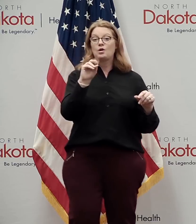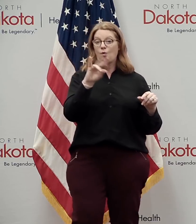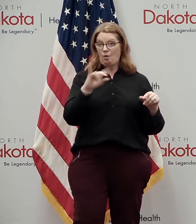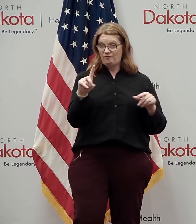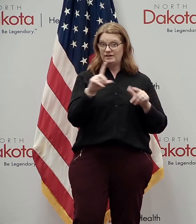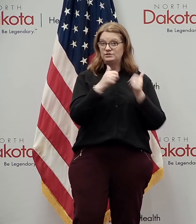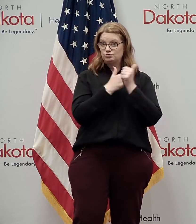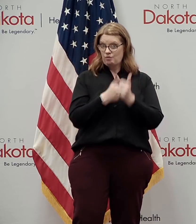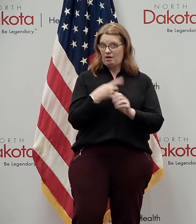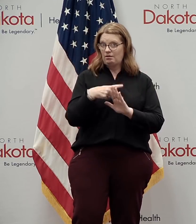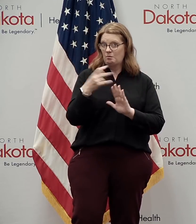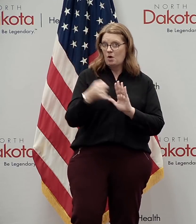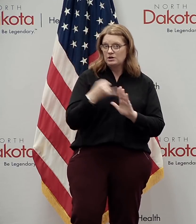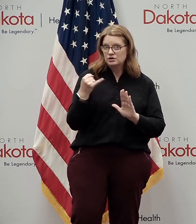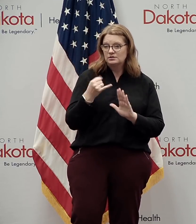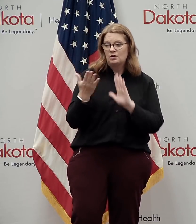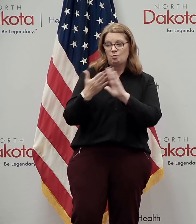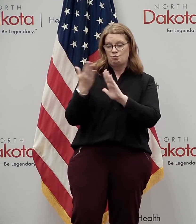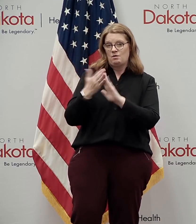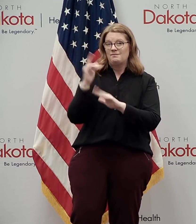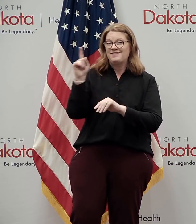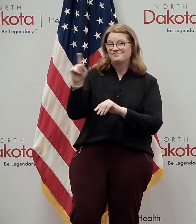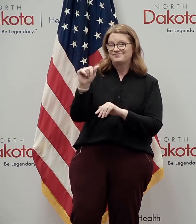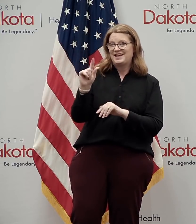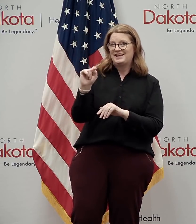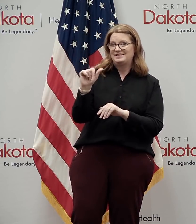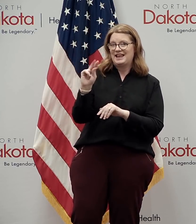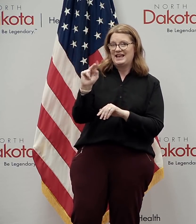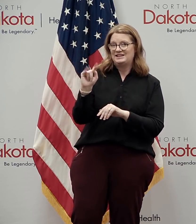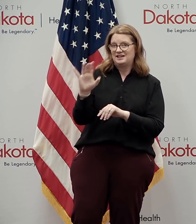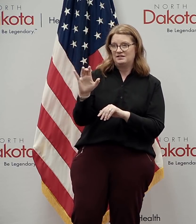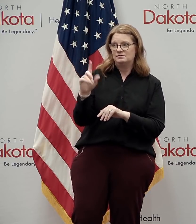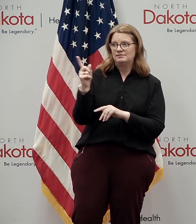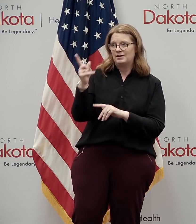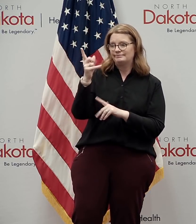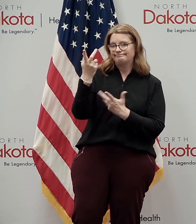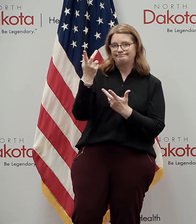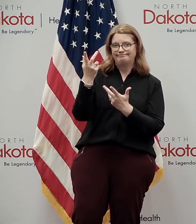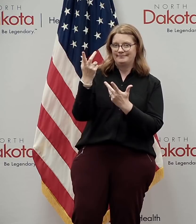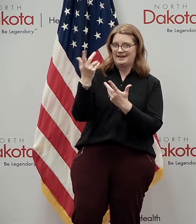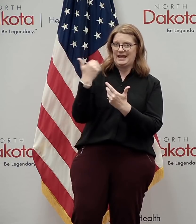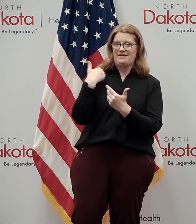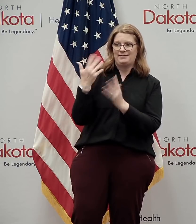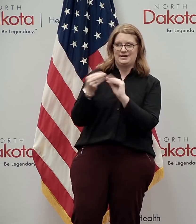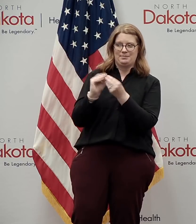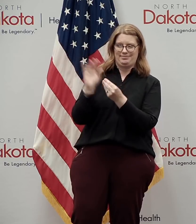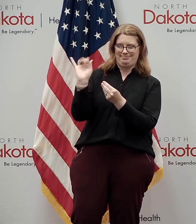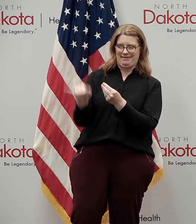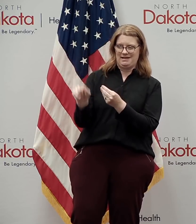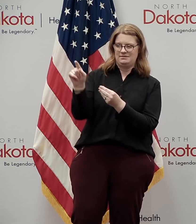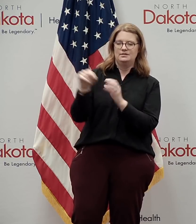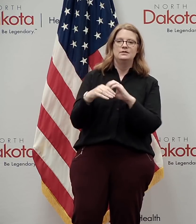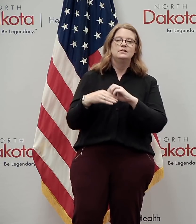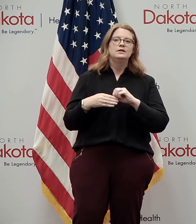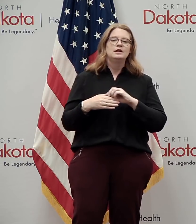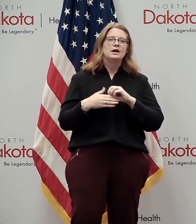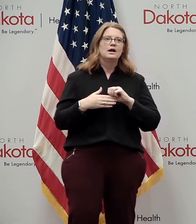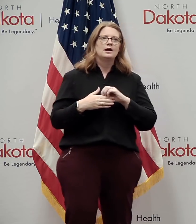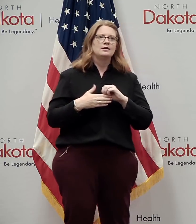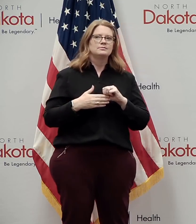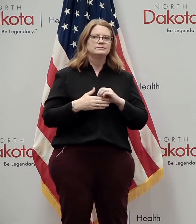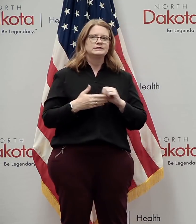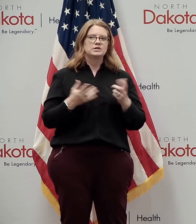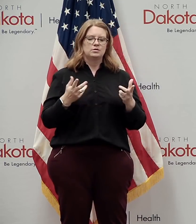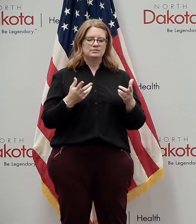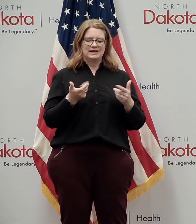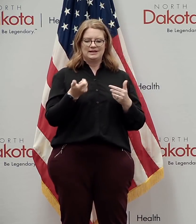project run by the Atlantic is the one that is producing that number. And if you take a shorter set of